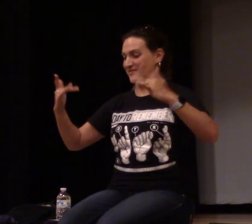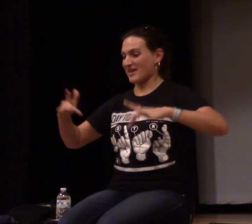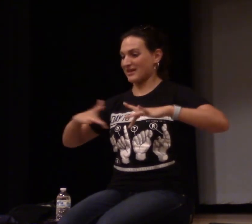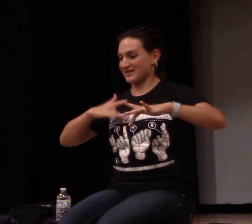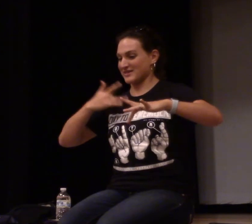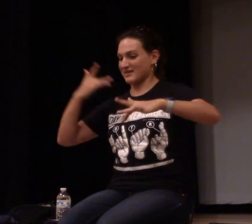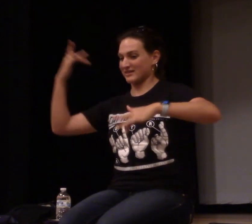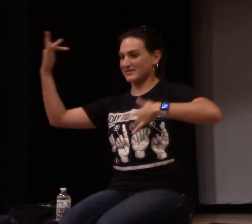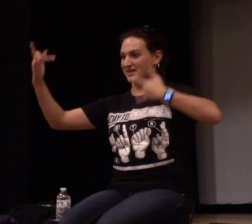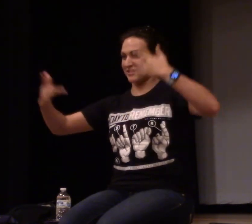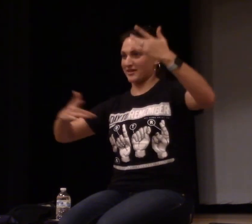and excited.